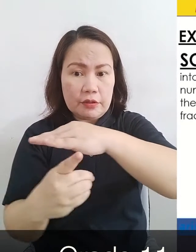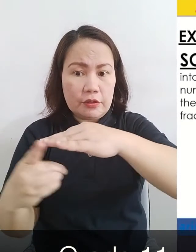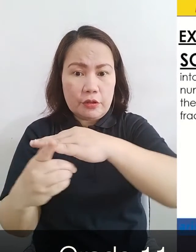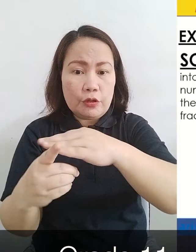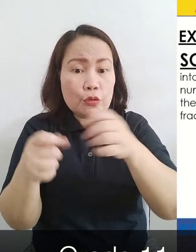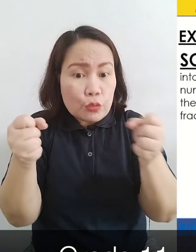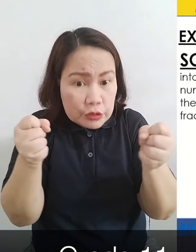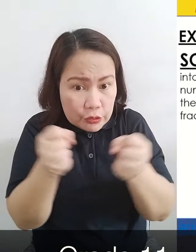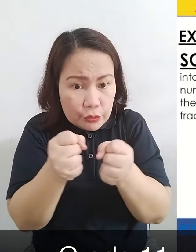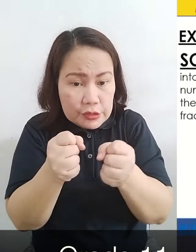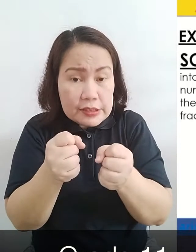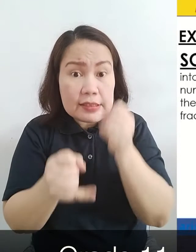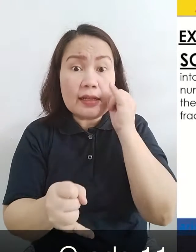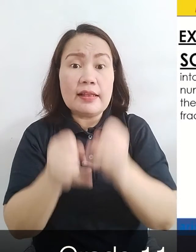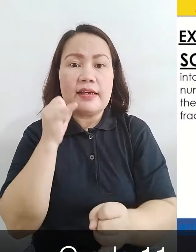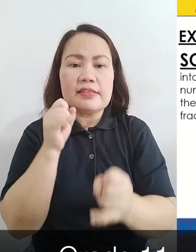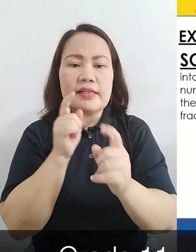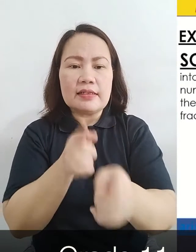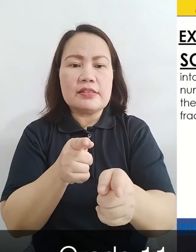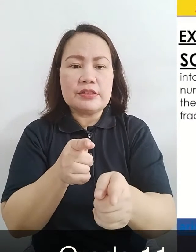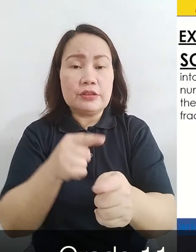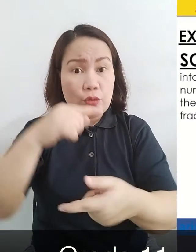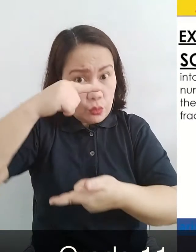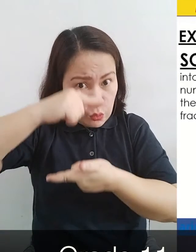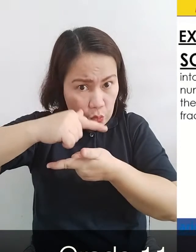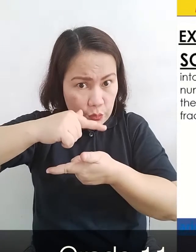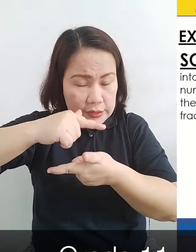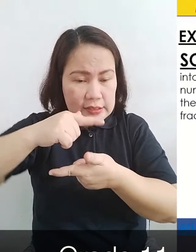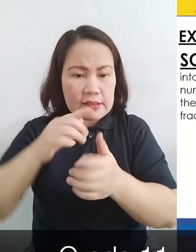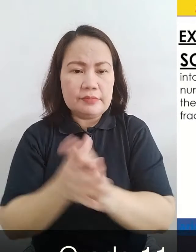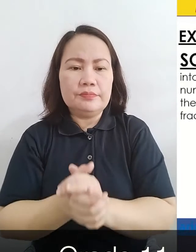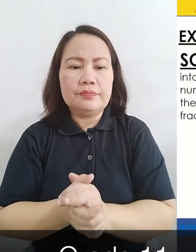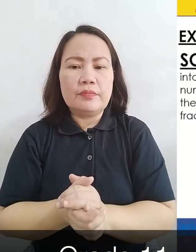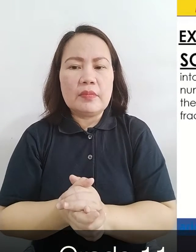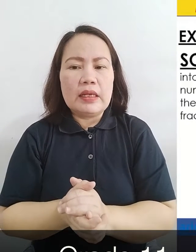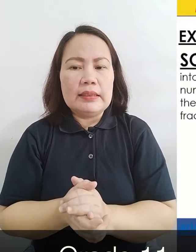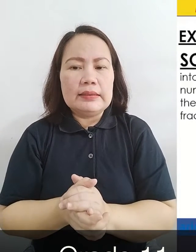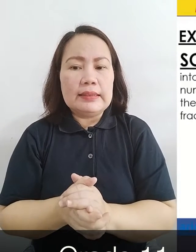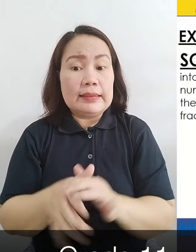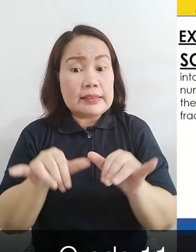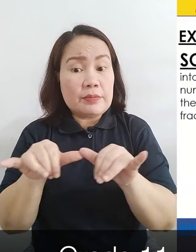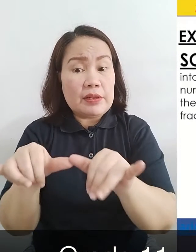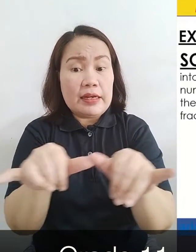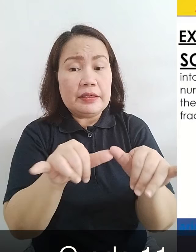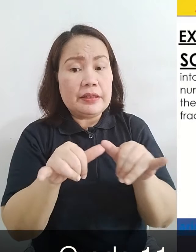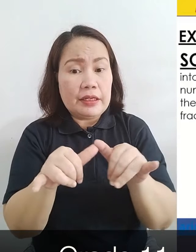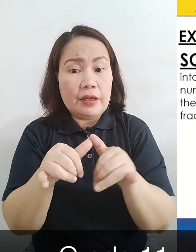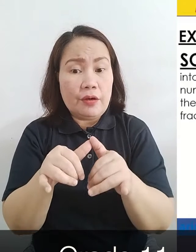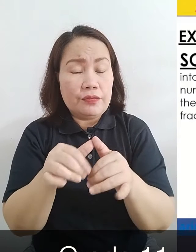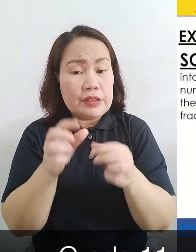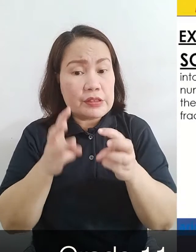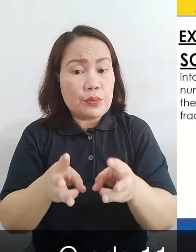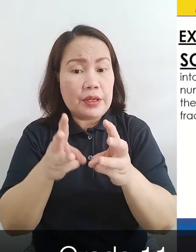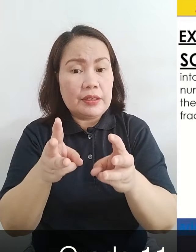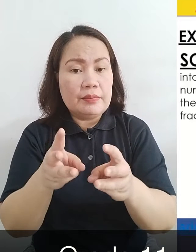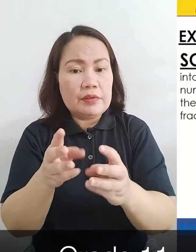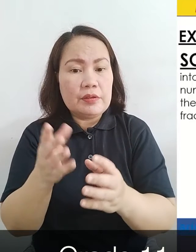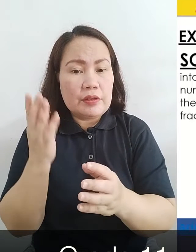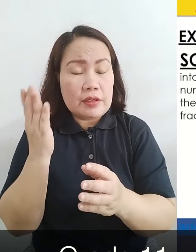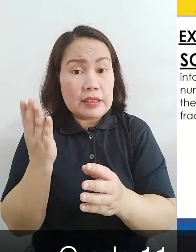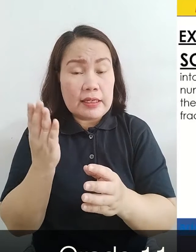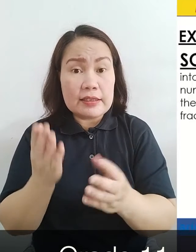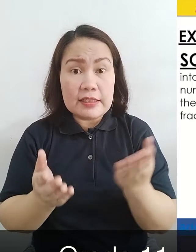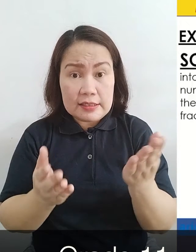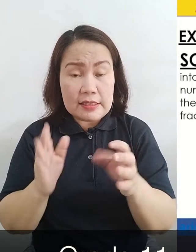reduce the final answer to lowest term. Note the similarity in the process between this example